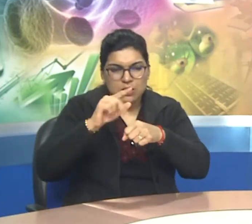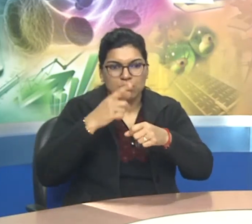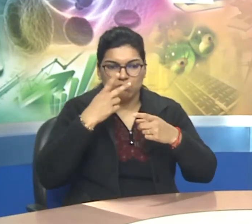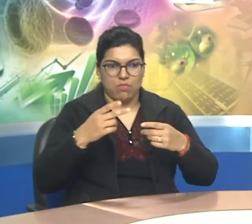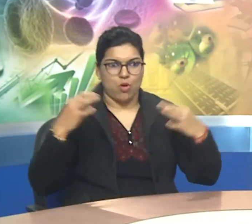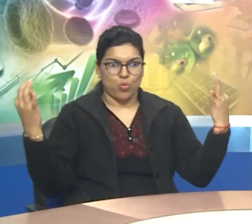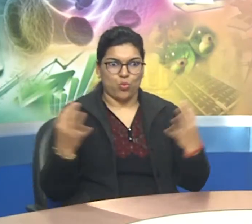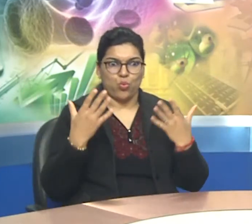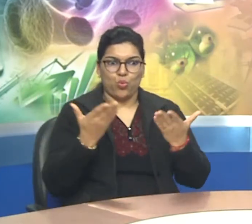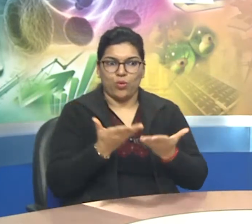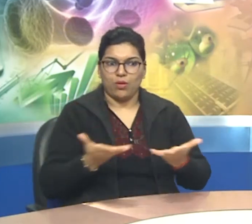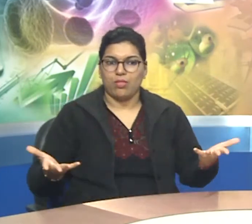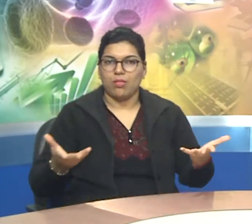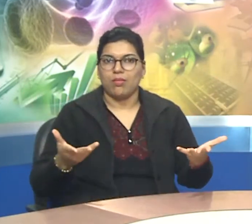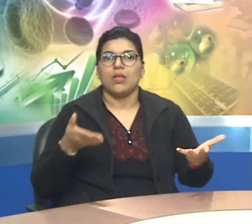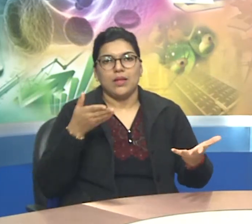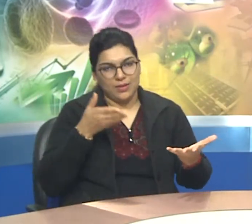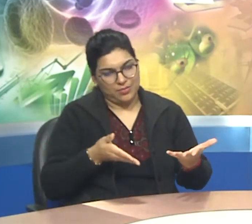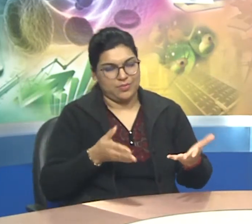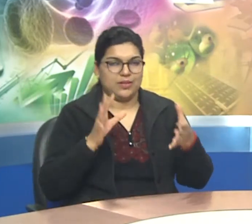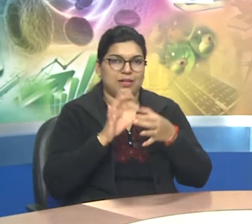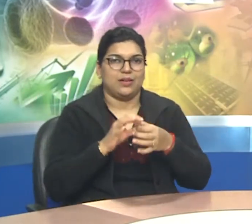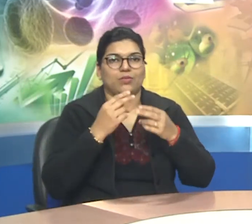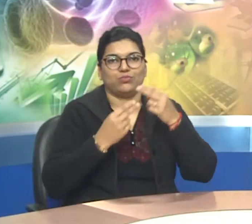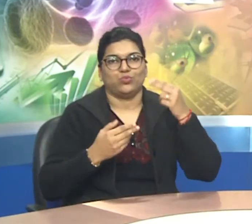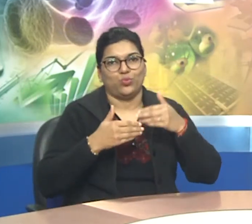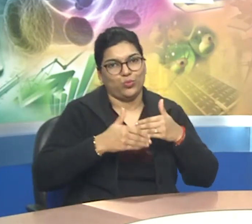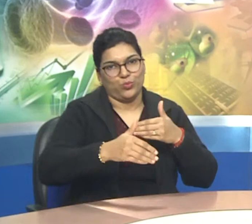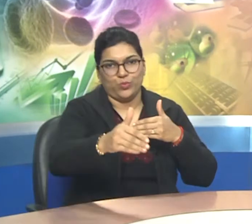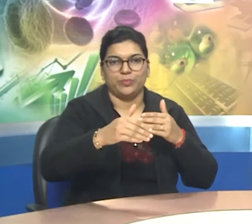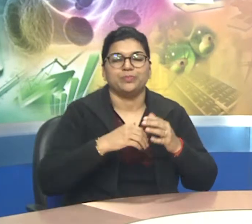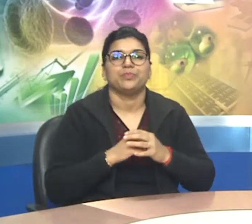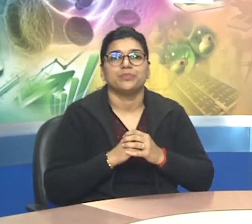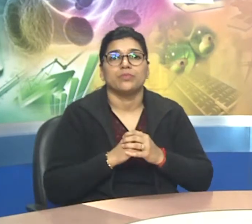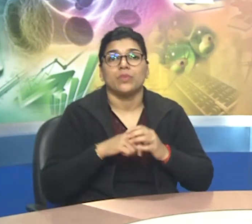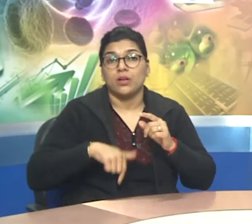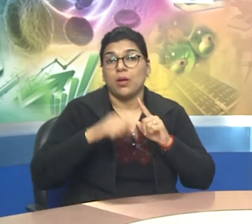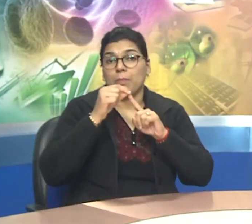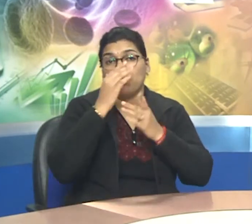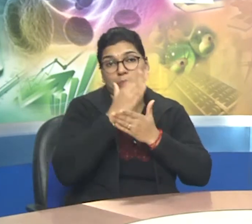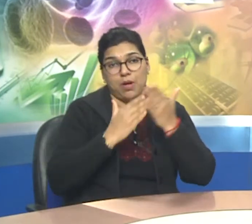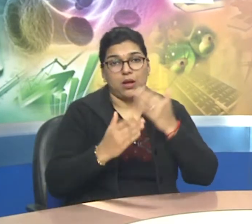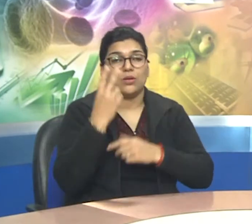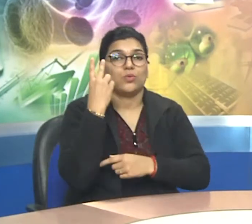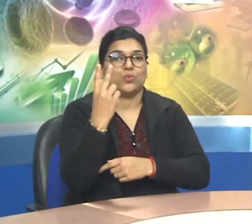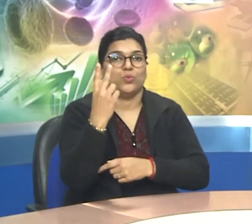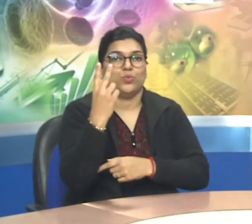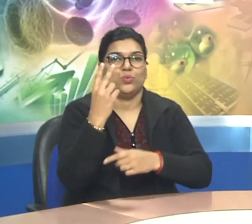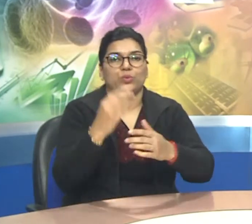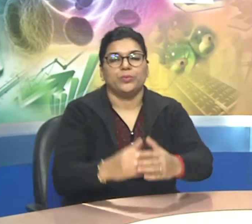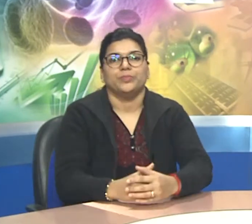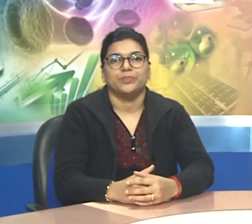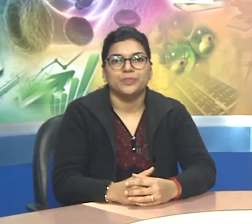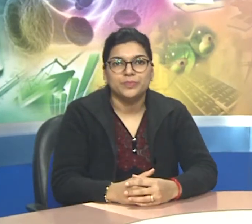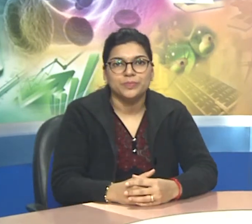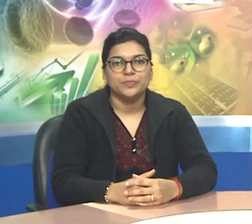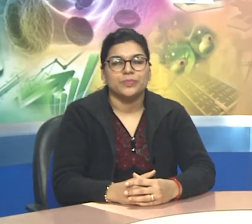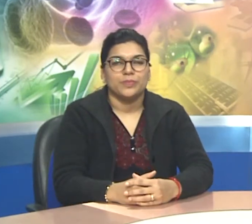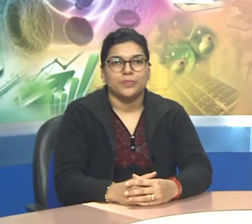In this lesson, we will learn how all the rubbish material can be converted into new good things. This is